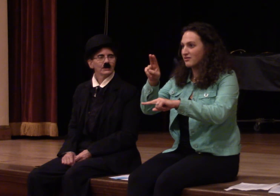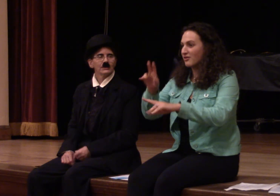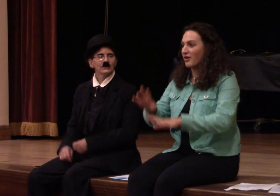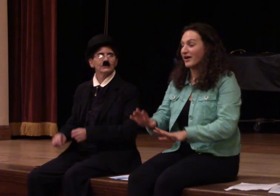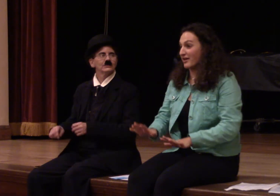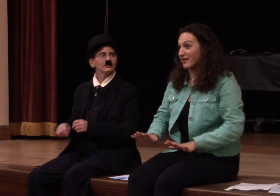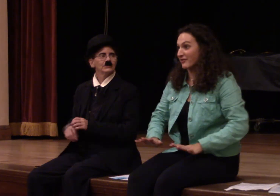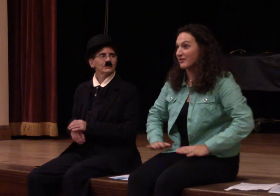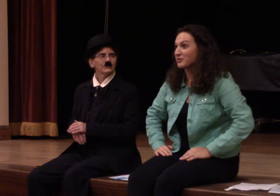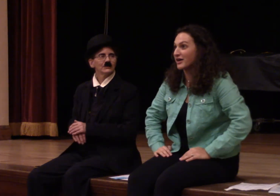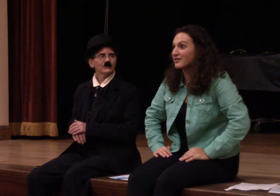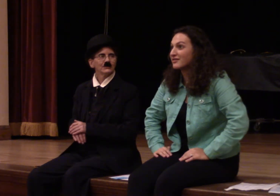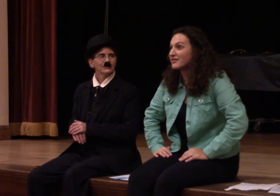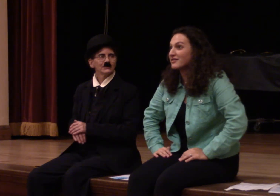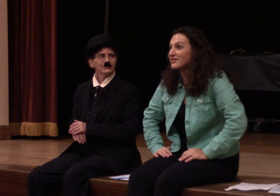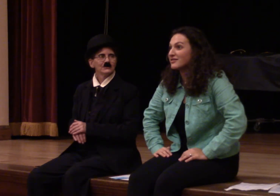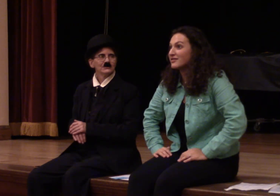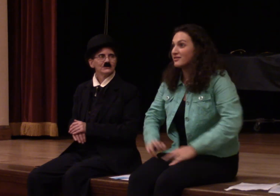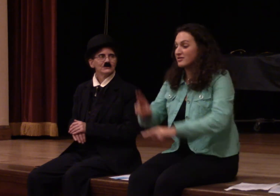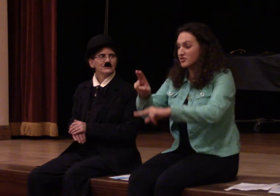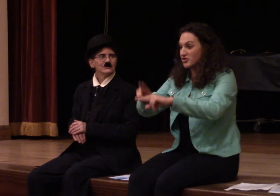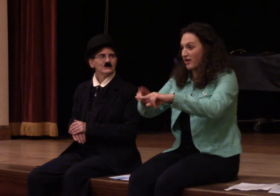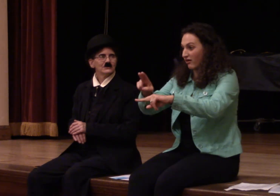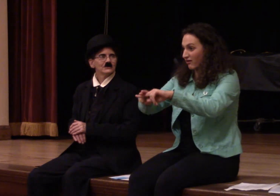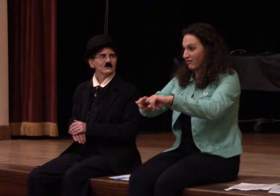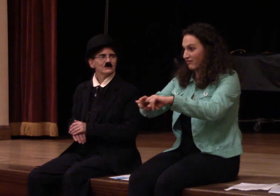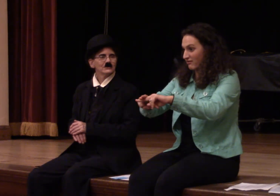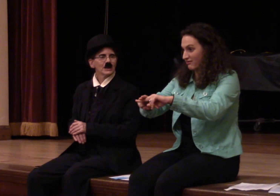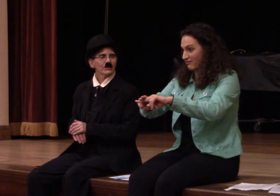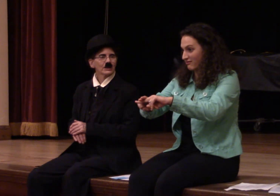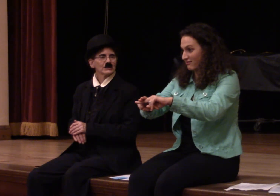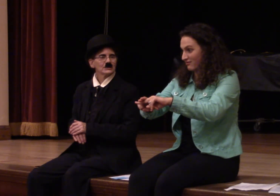I gotta think of it, hold on. Chair.